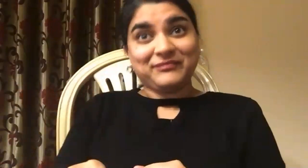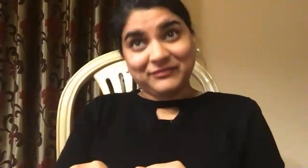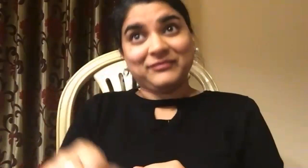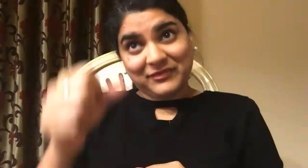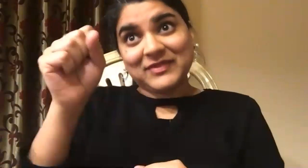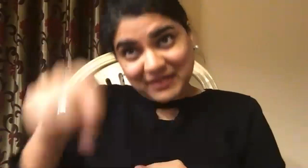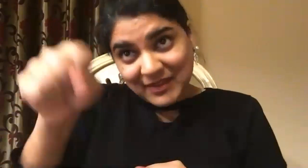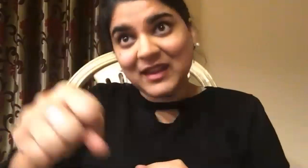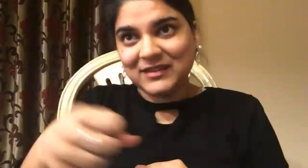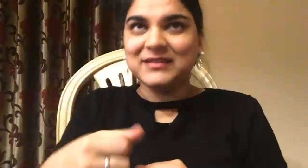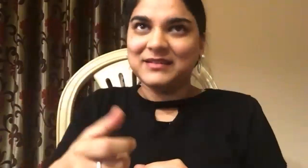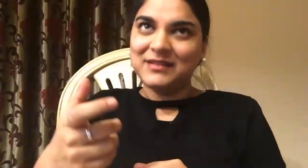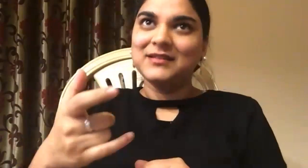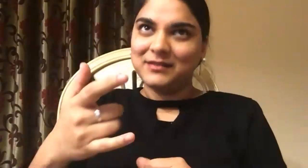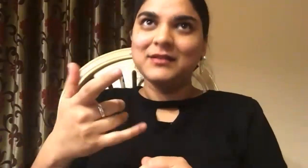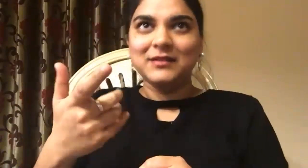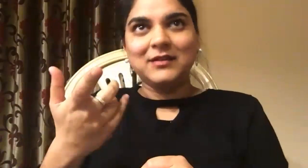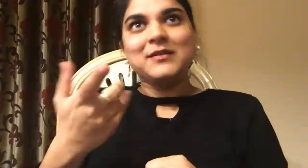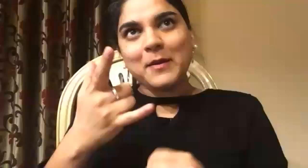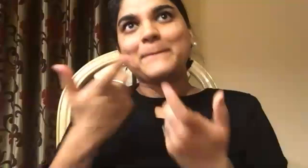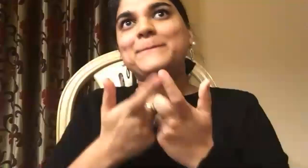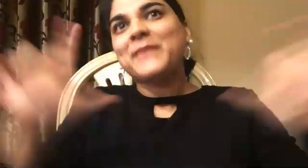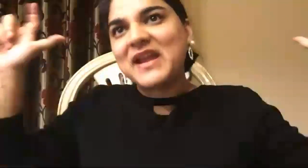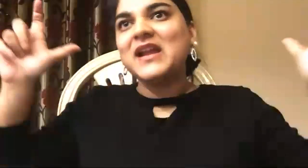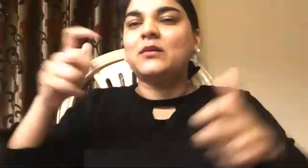really overcome these challenges in the criminal justice system.